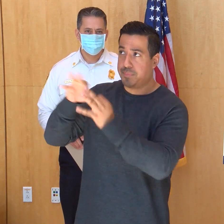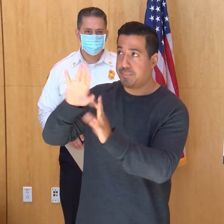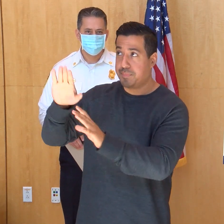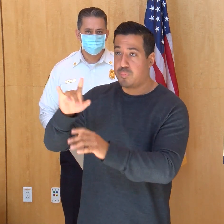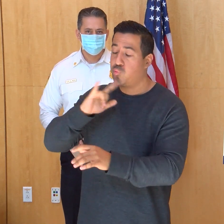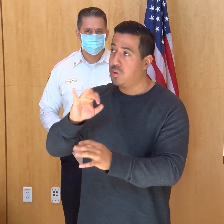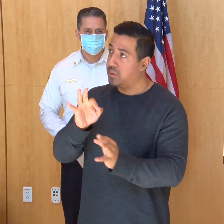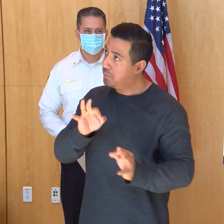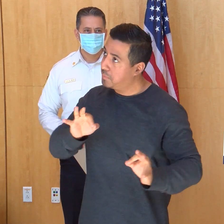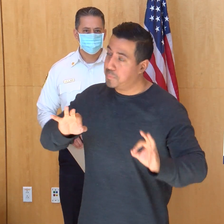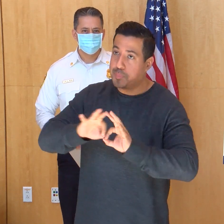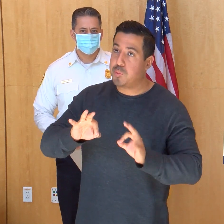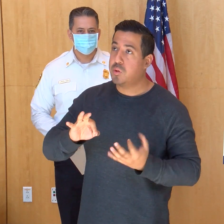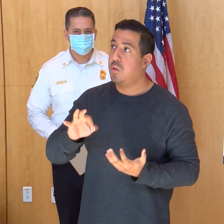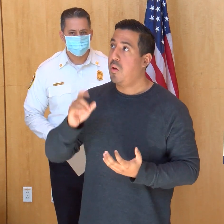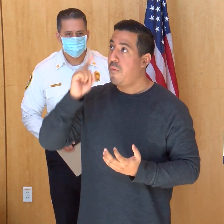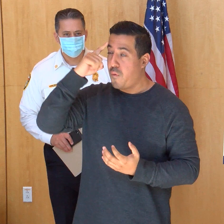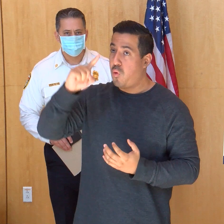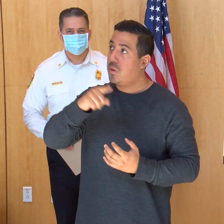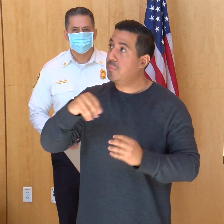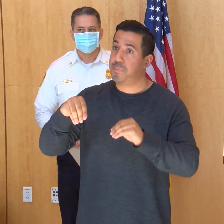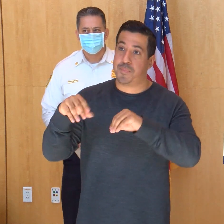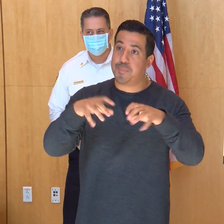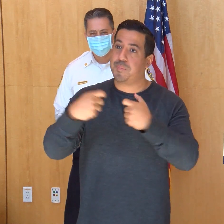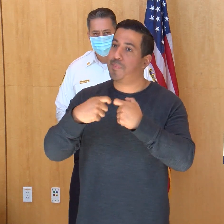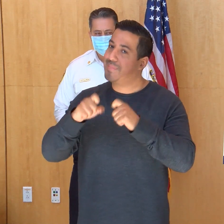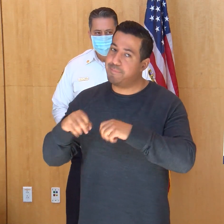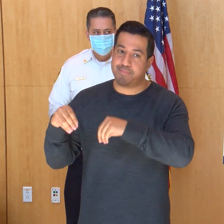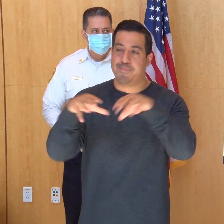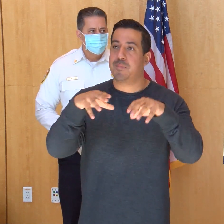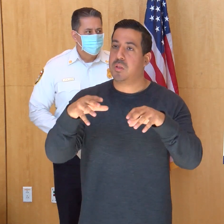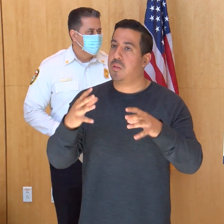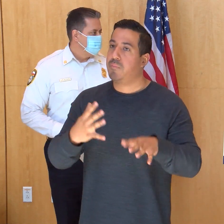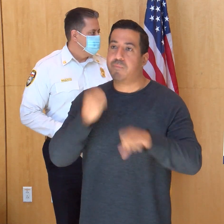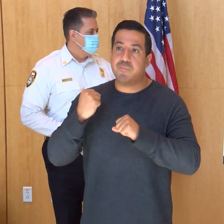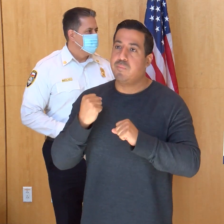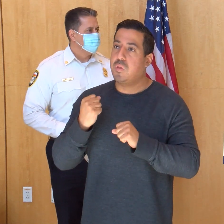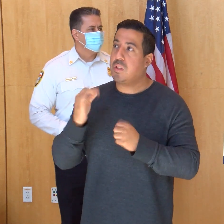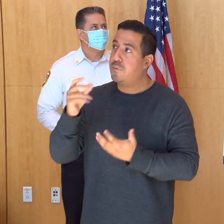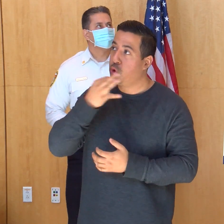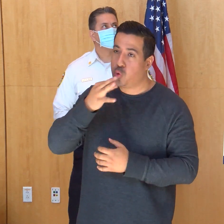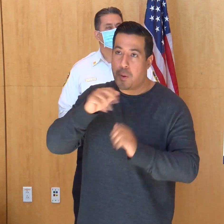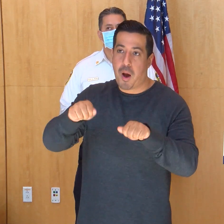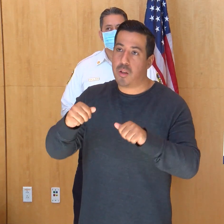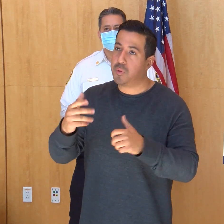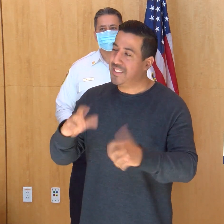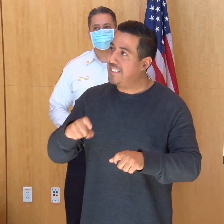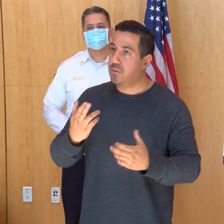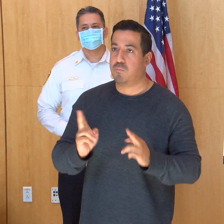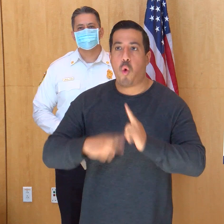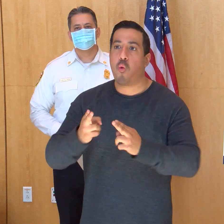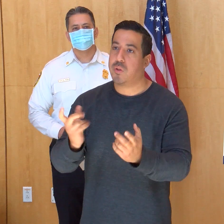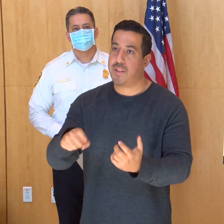critically important for the power to be restored as quickly as possible.